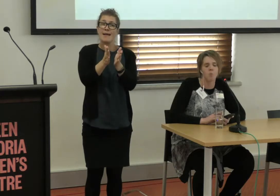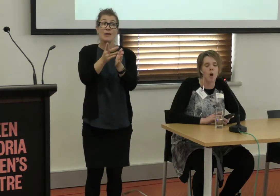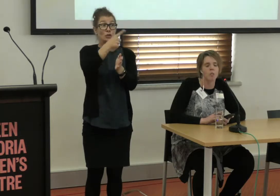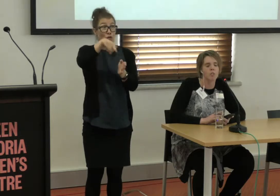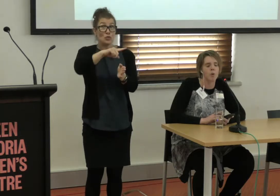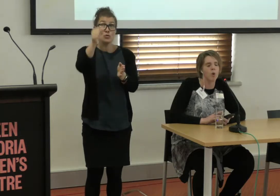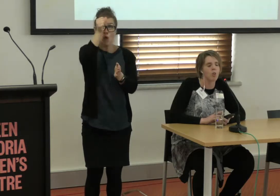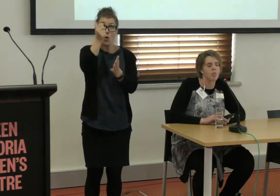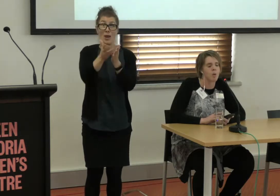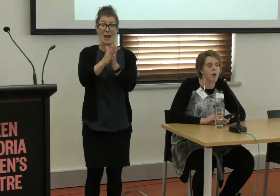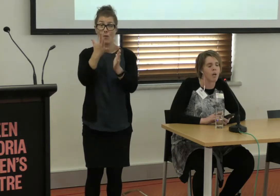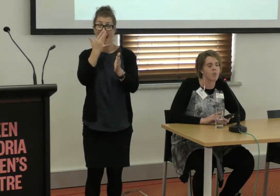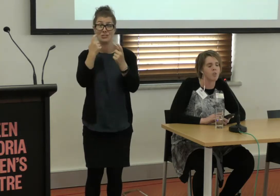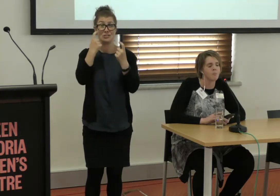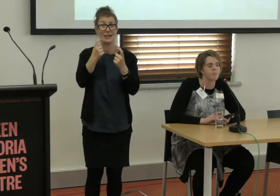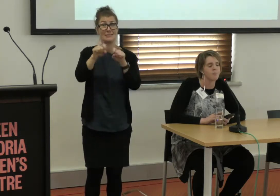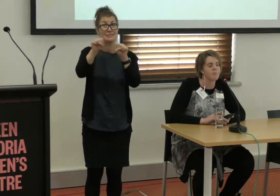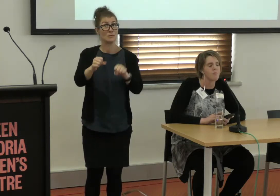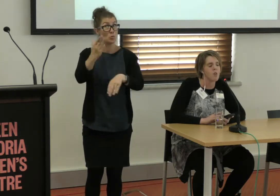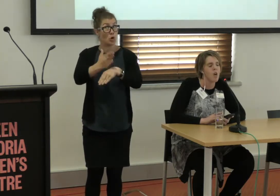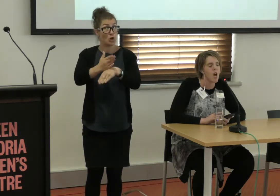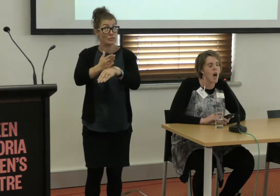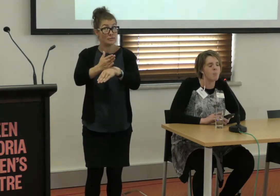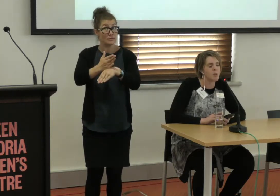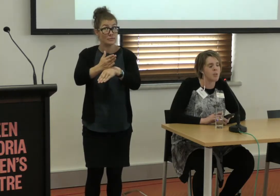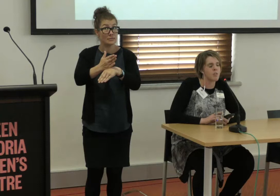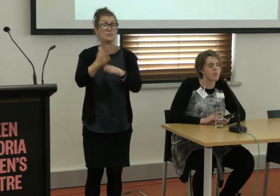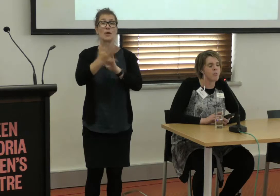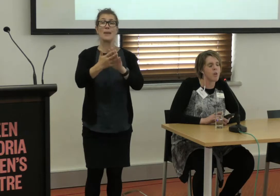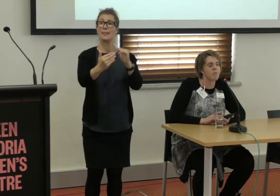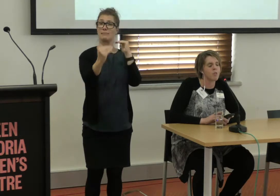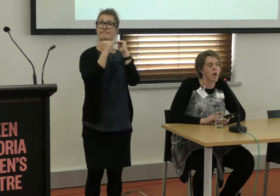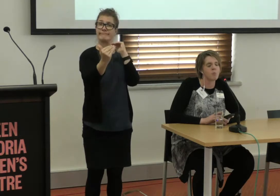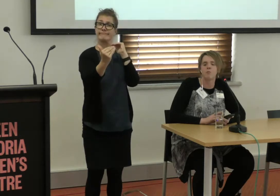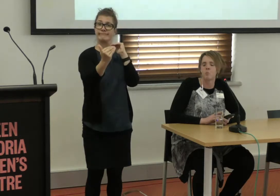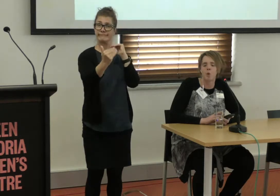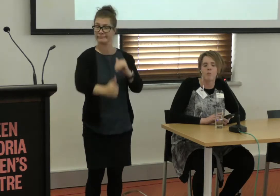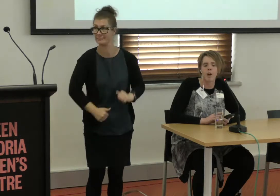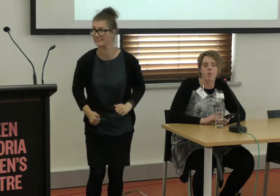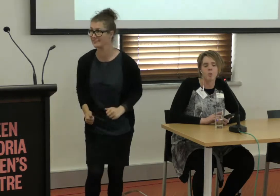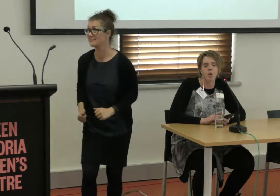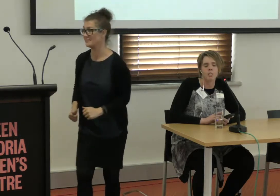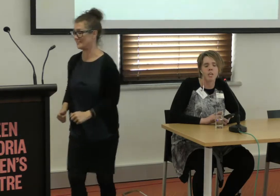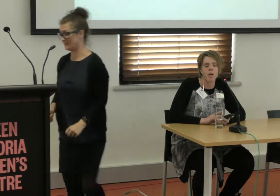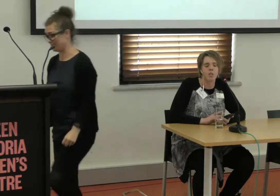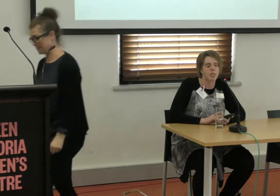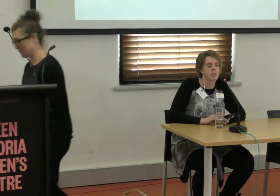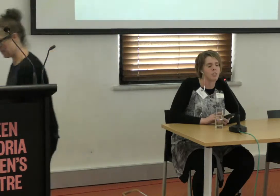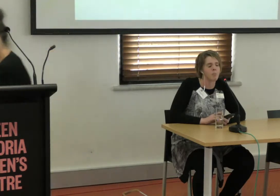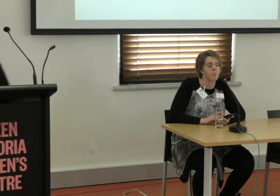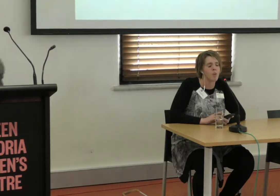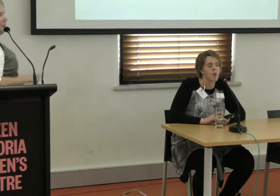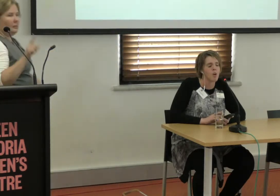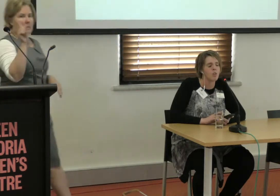system works, so we're all on the same page. At present, there are 3 different types of support available under the aged care